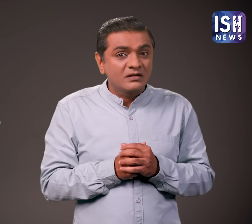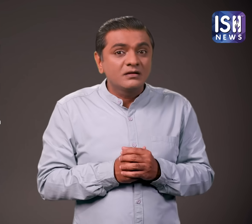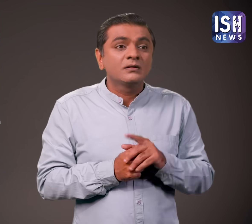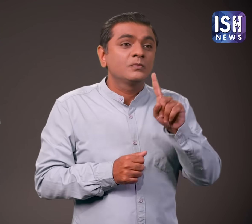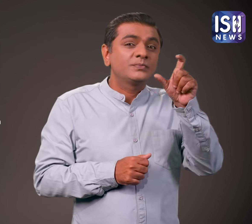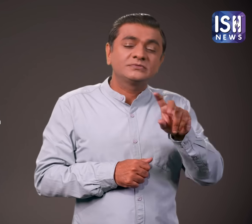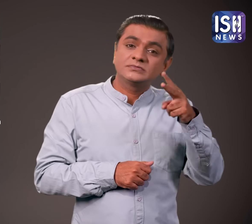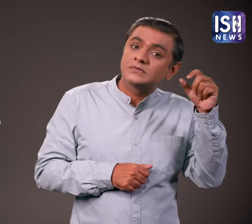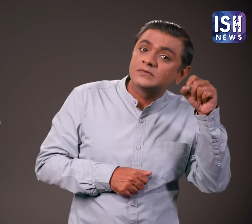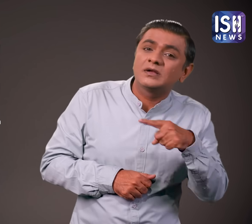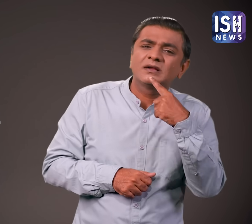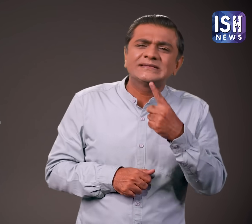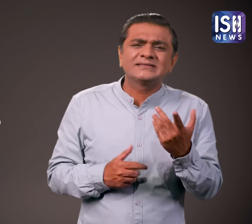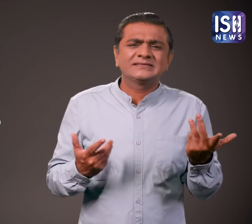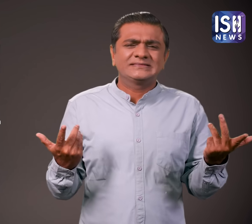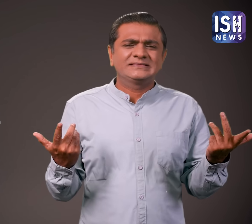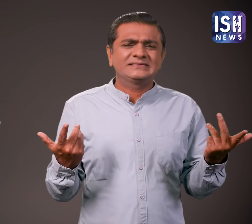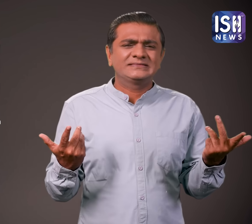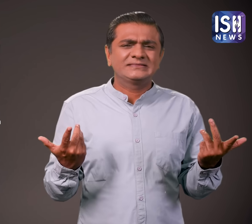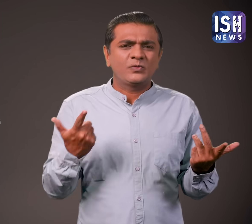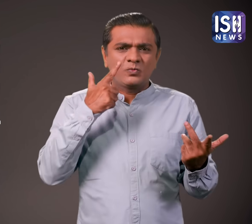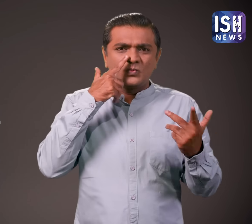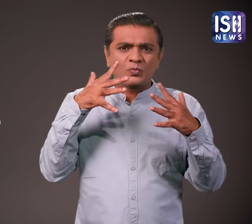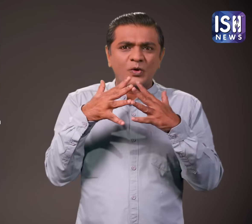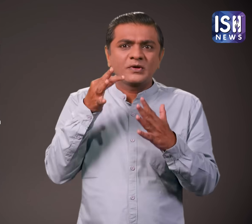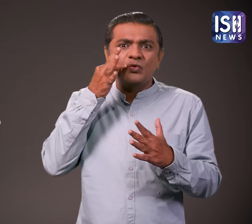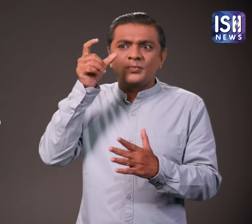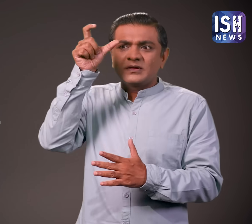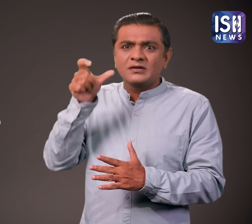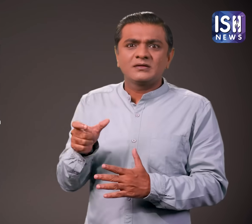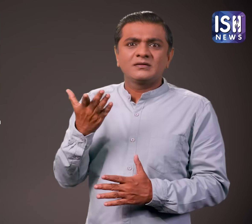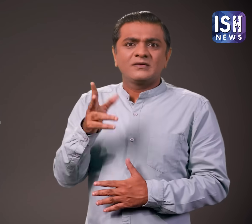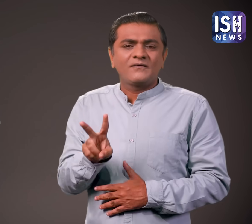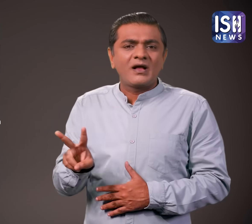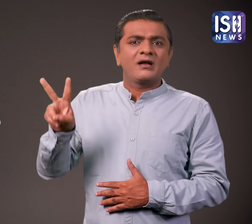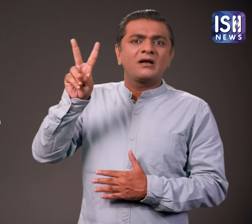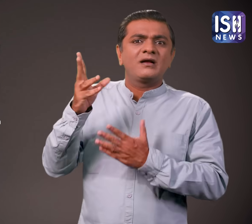Another person commented saying, This will undermine the value of motherhood. So, shall not be implemented.